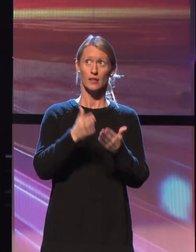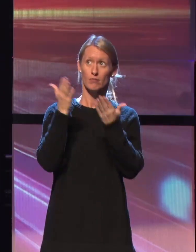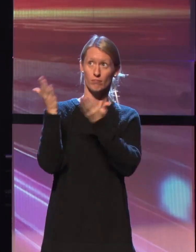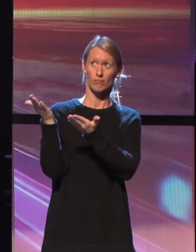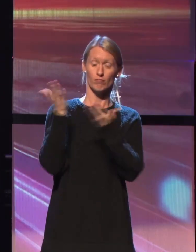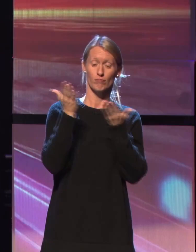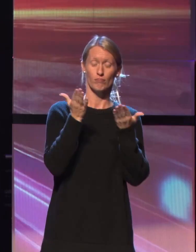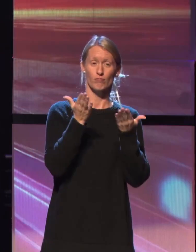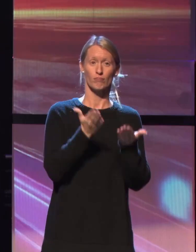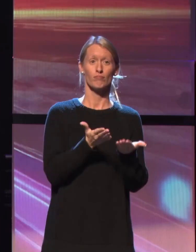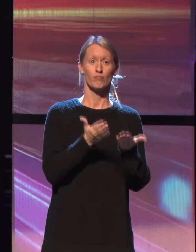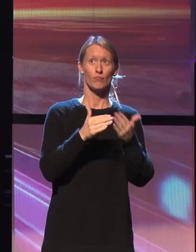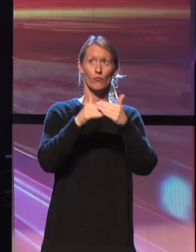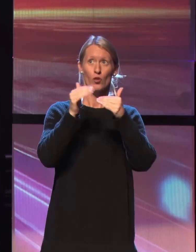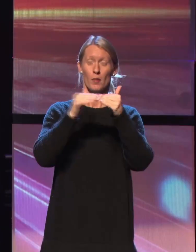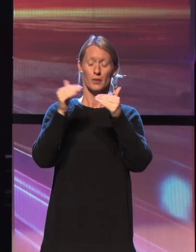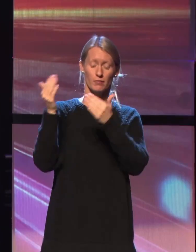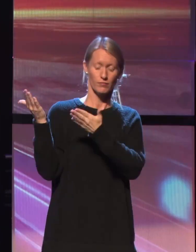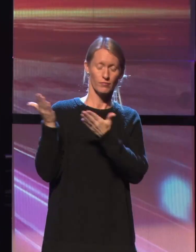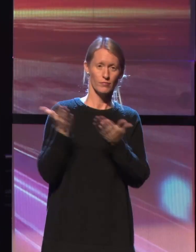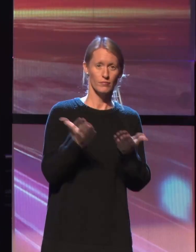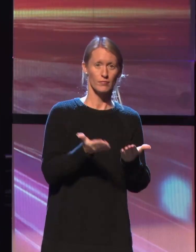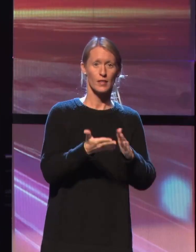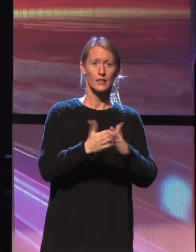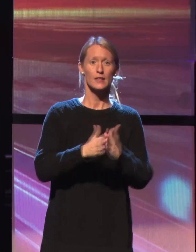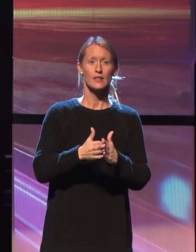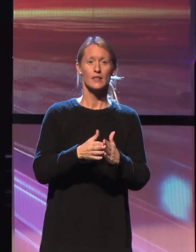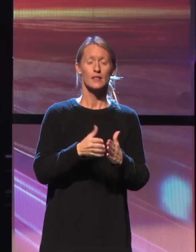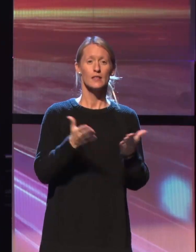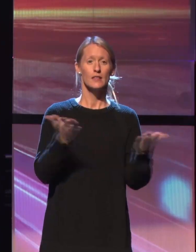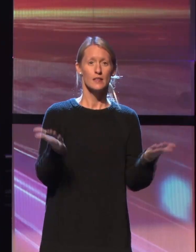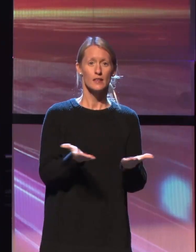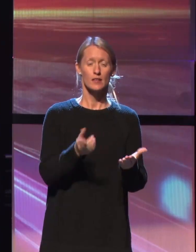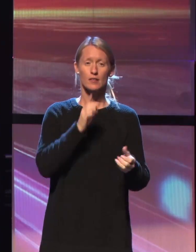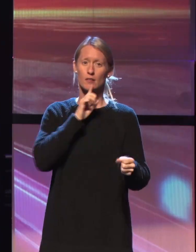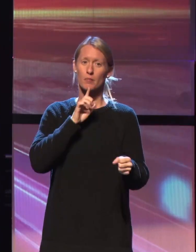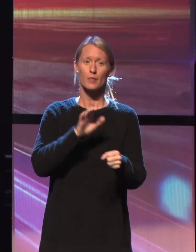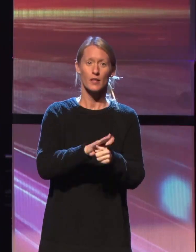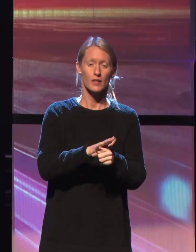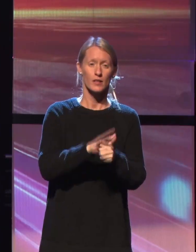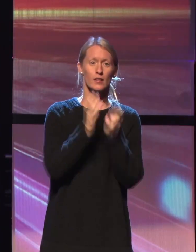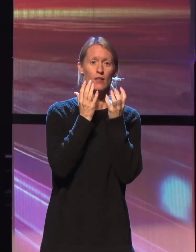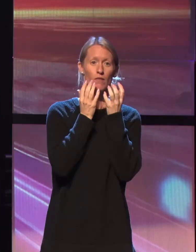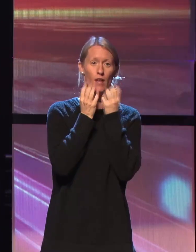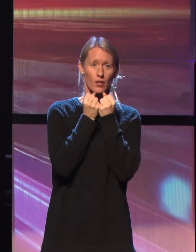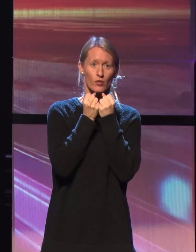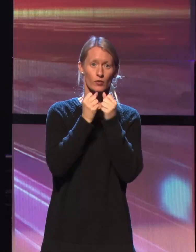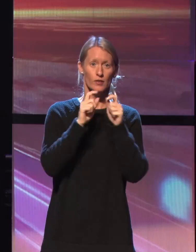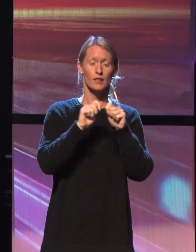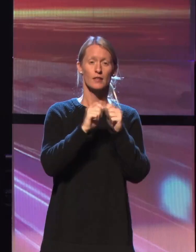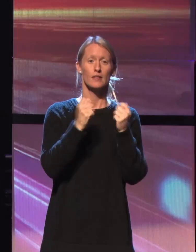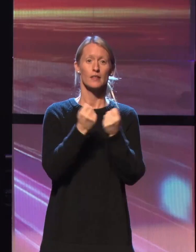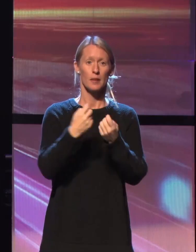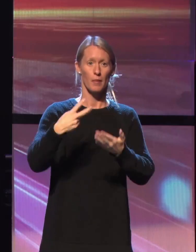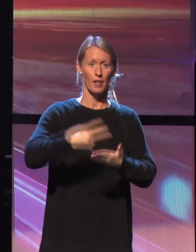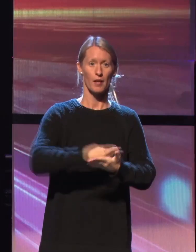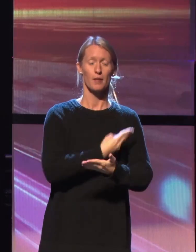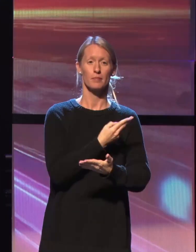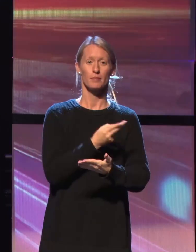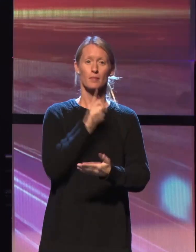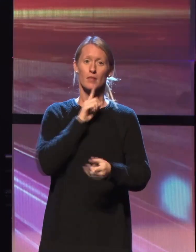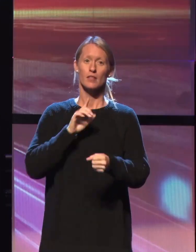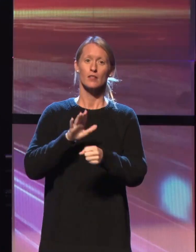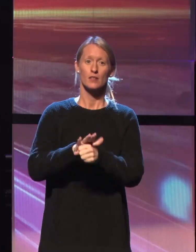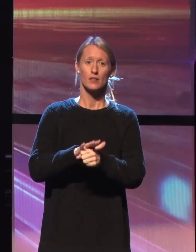heaven, coming down, existing, committed to the values of Team Lamb, committed to the healing of the